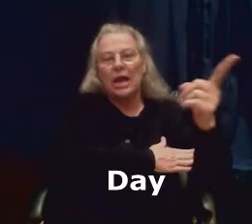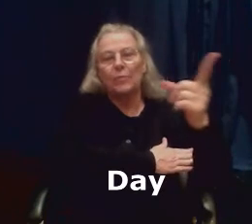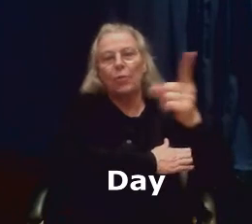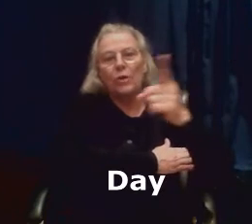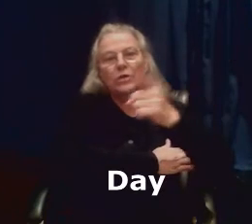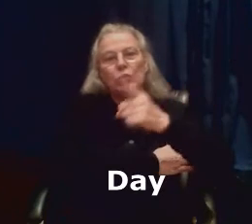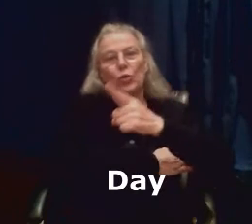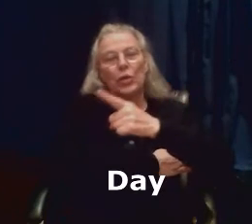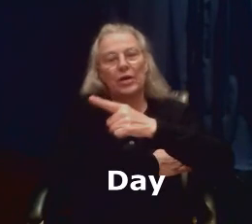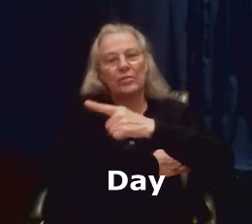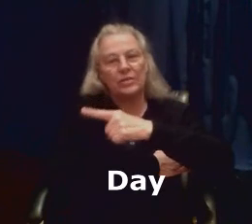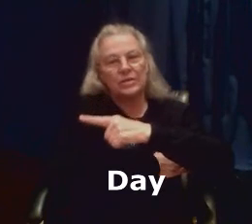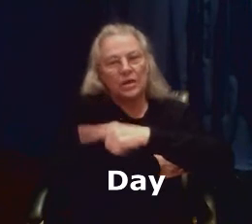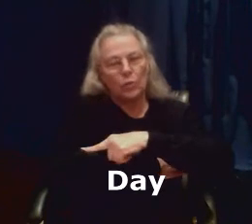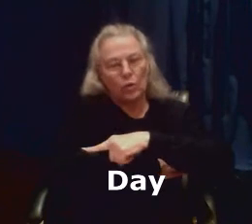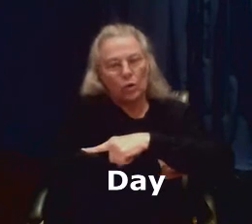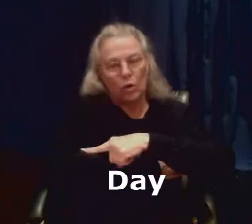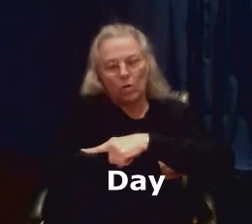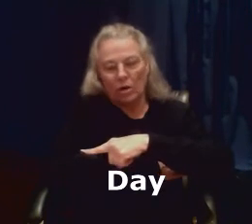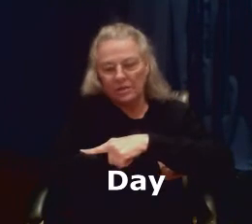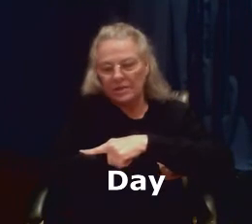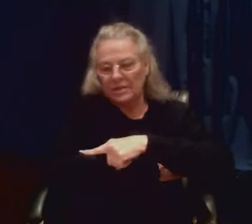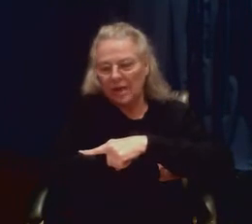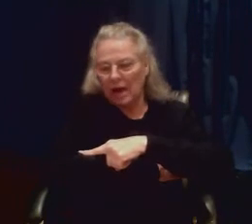and point to where the sun would go across the sky.